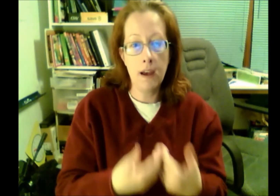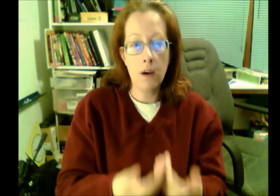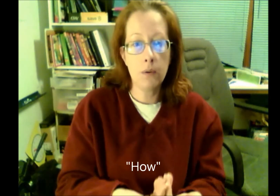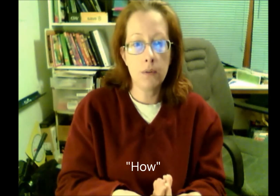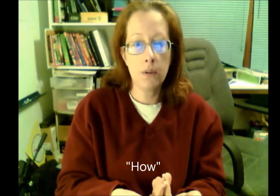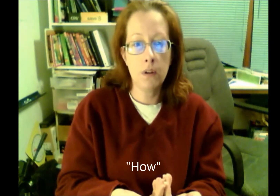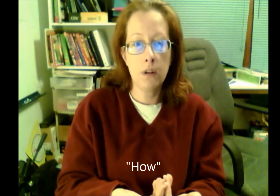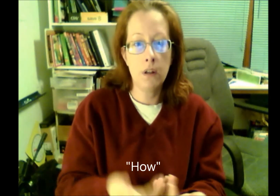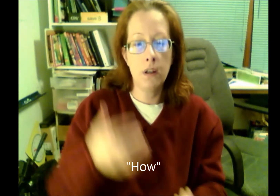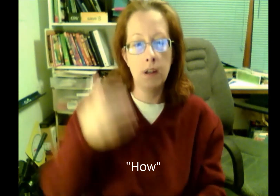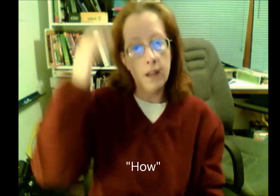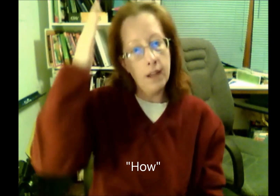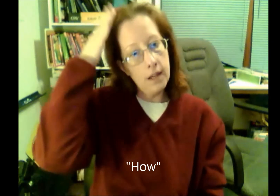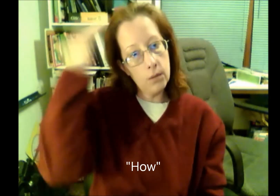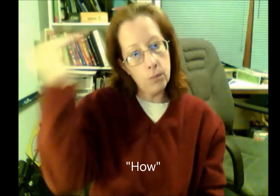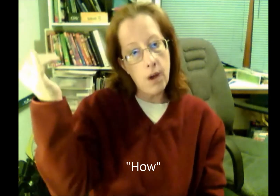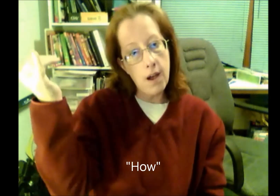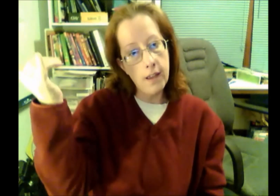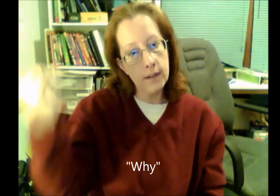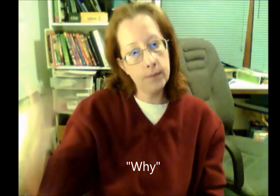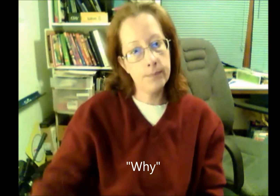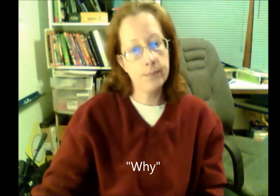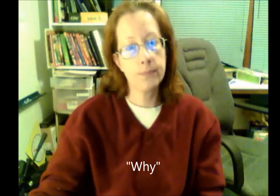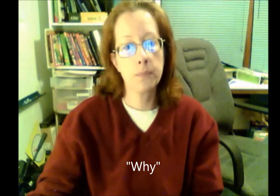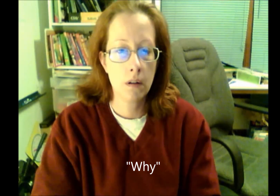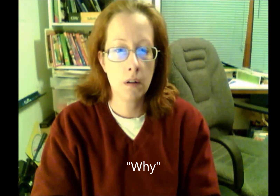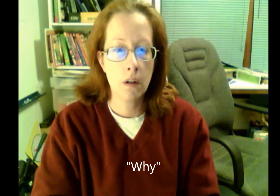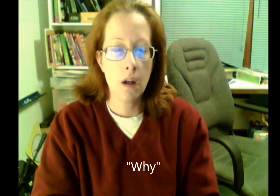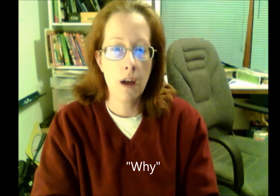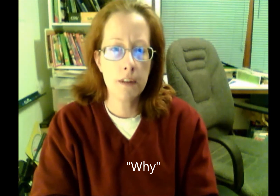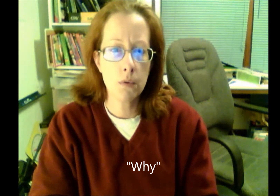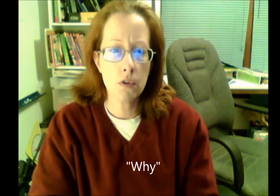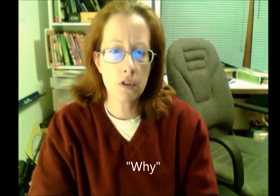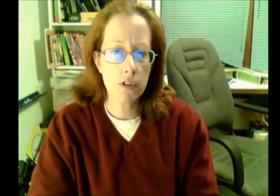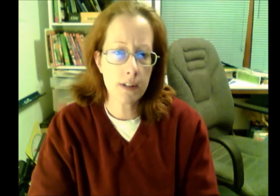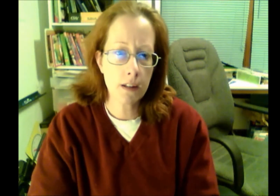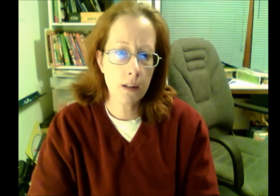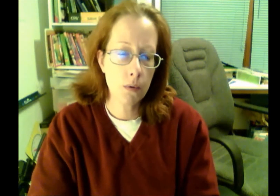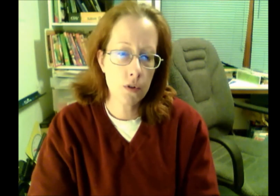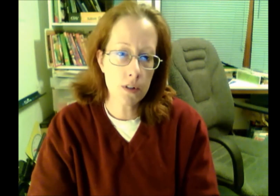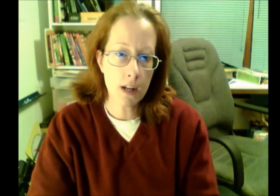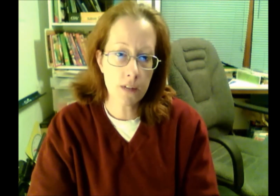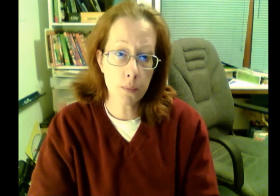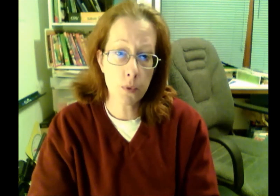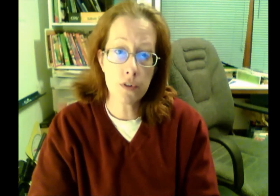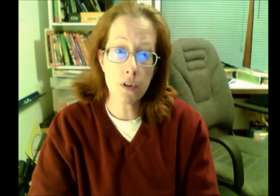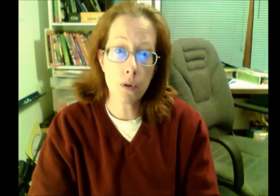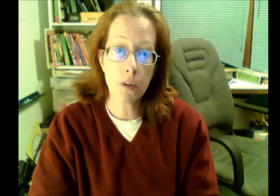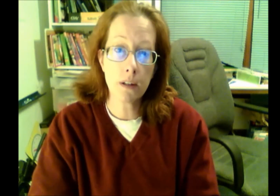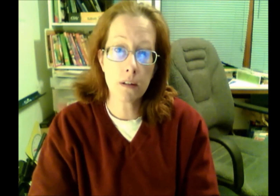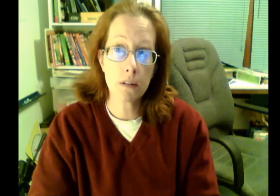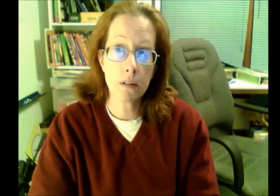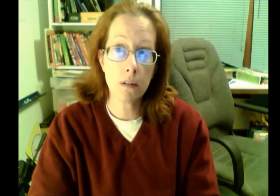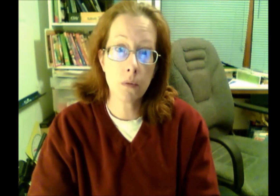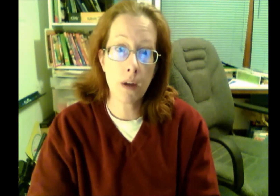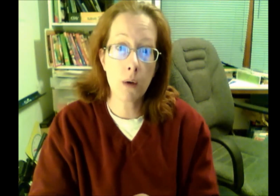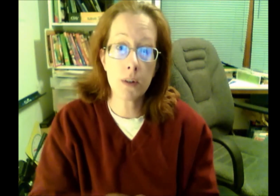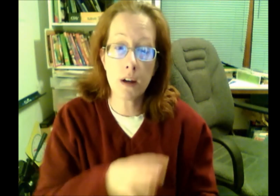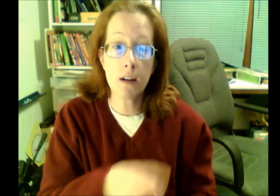how, and why. I think when you're learning sign language, it's kind of important to know like how it ties